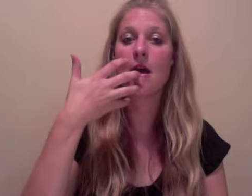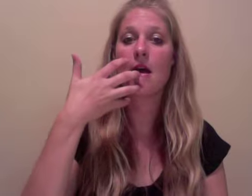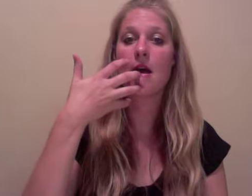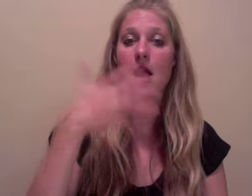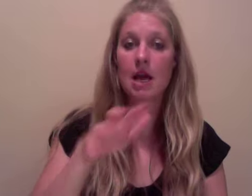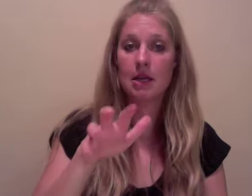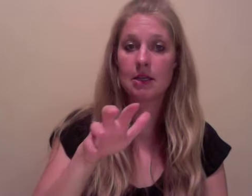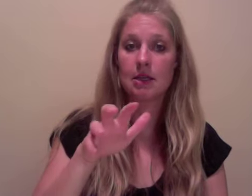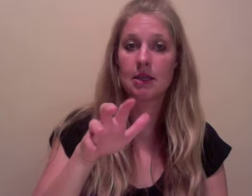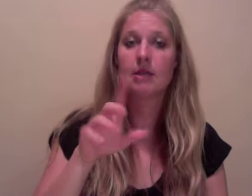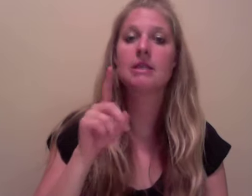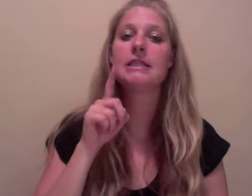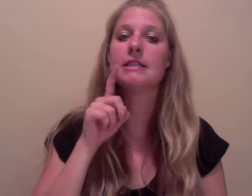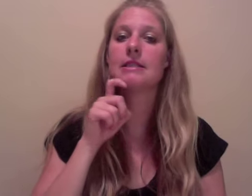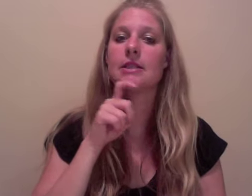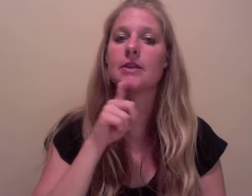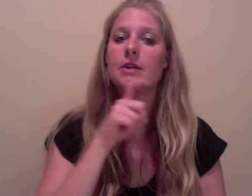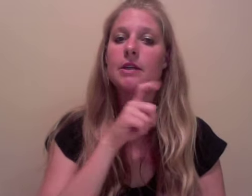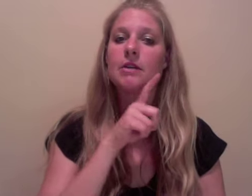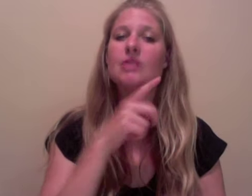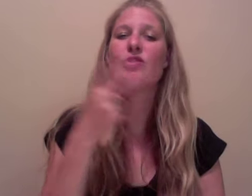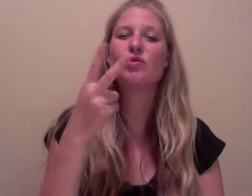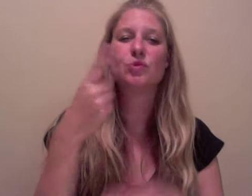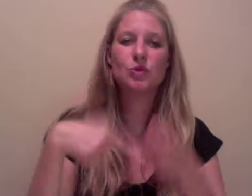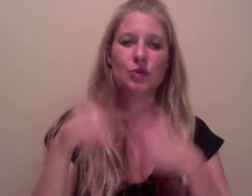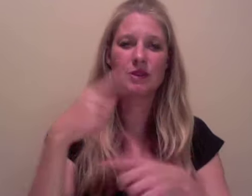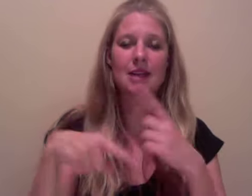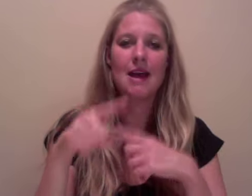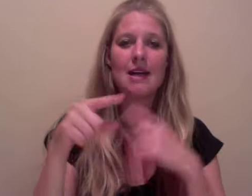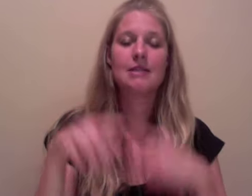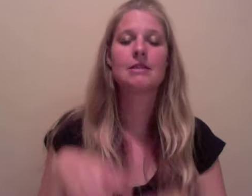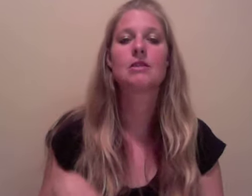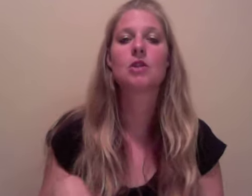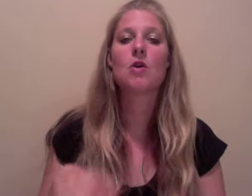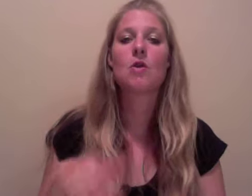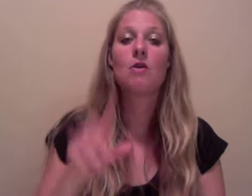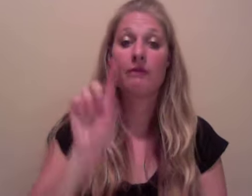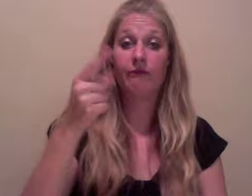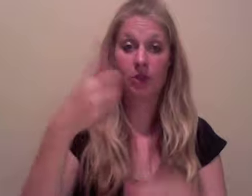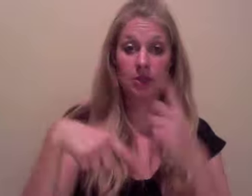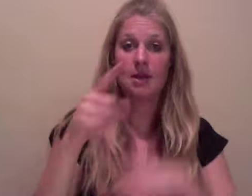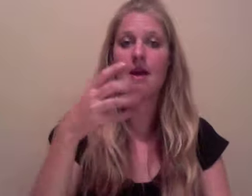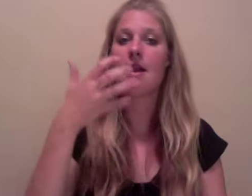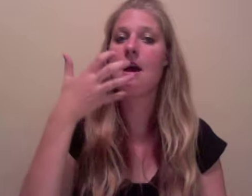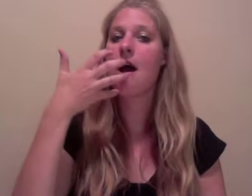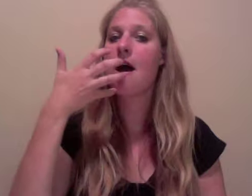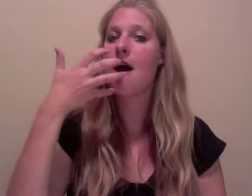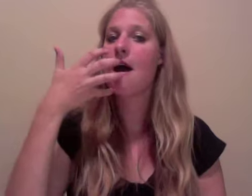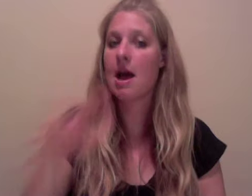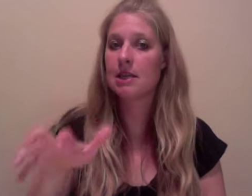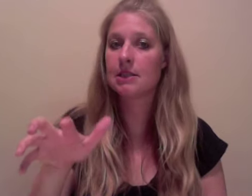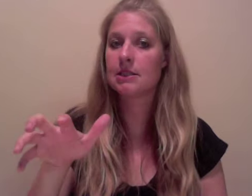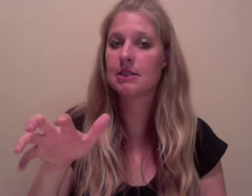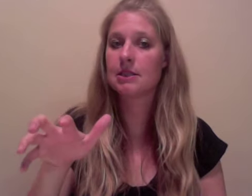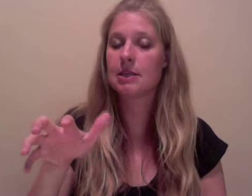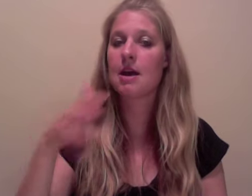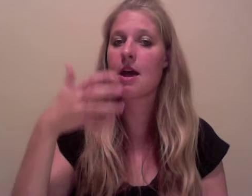So it's 2 signs, hot, cereal. Again, 2 signs. So the first sign is hot. So your